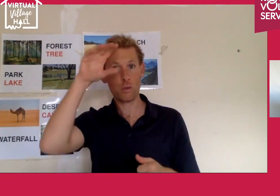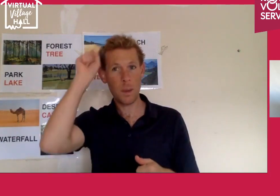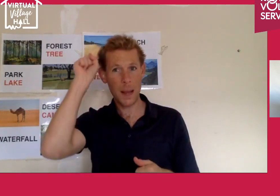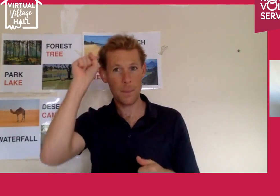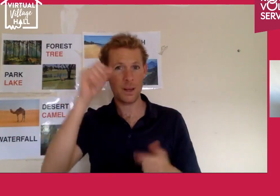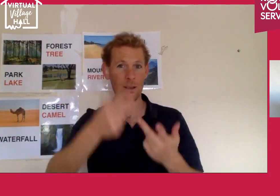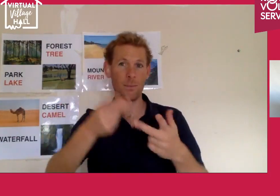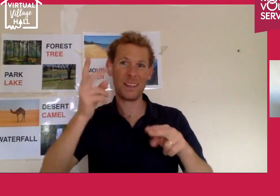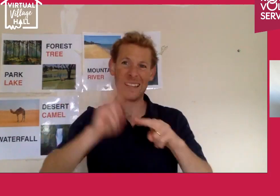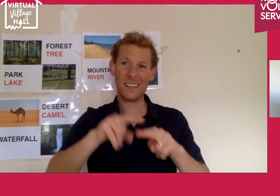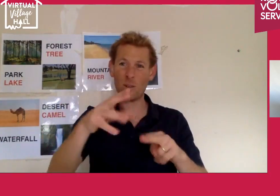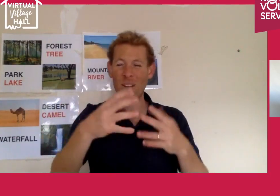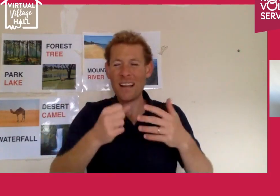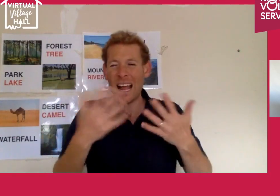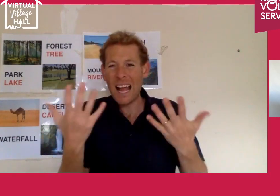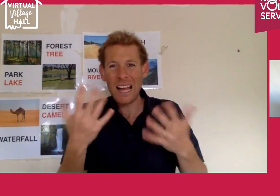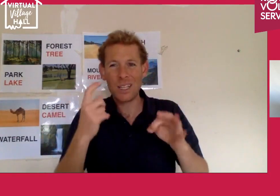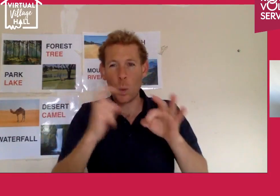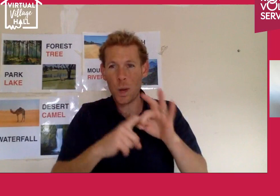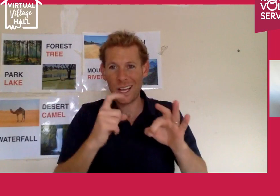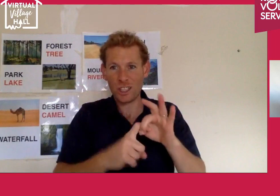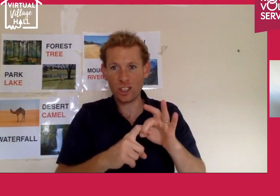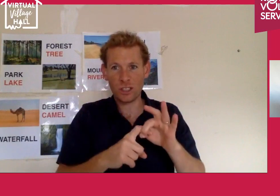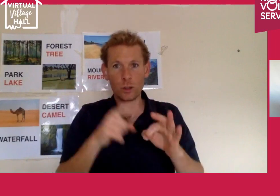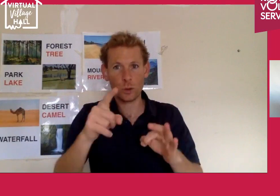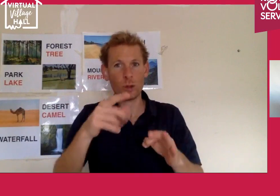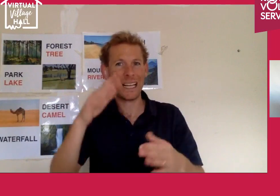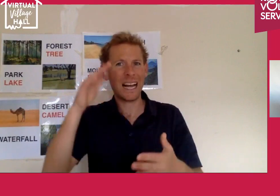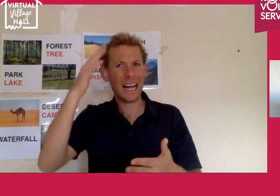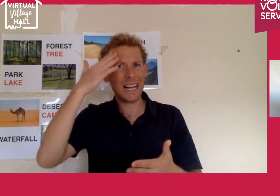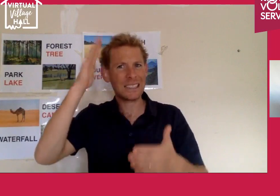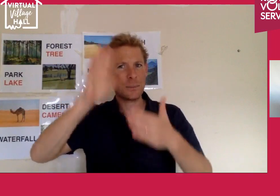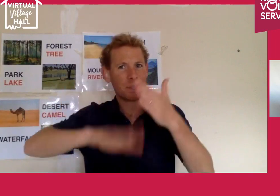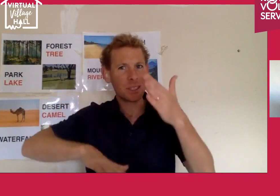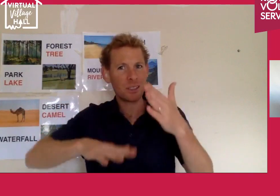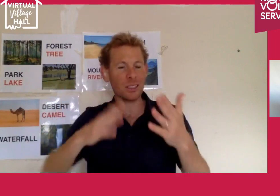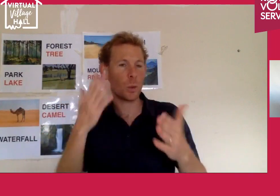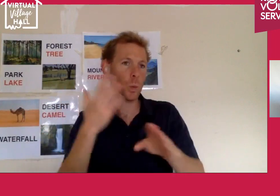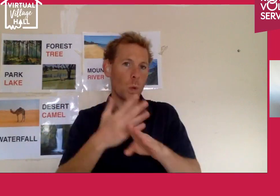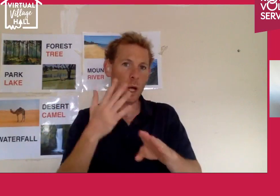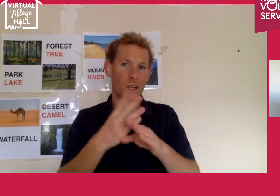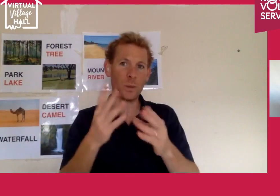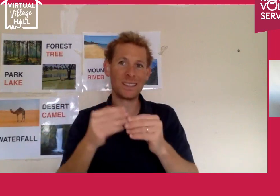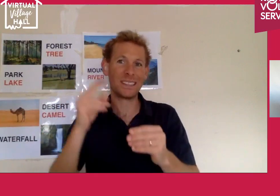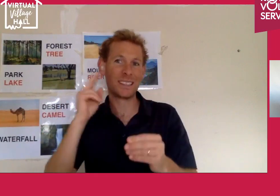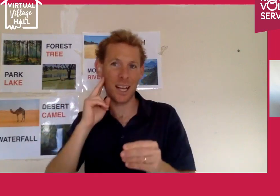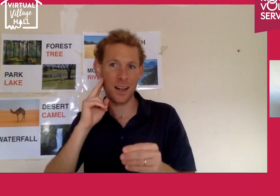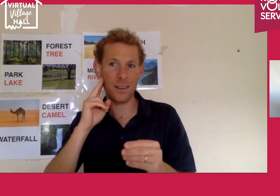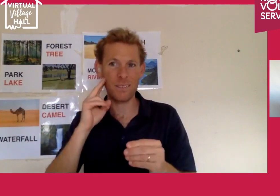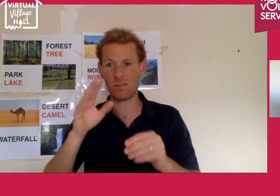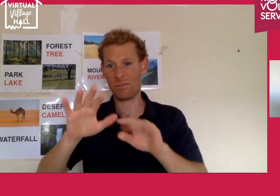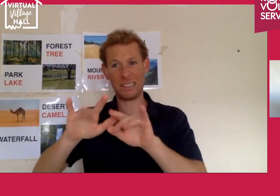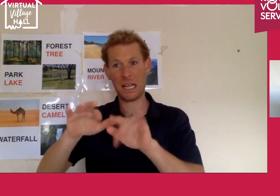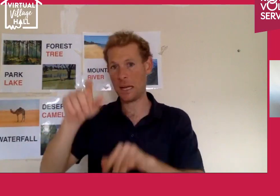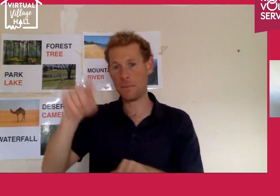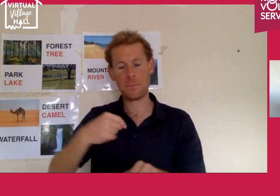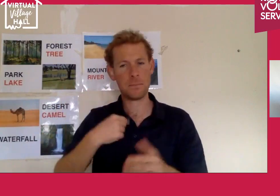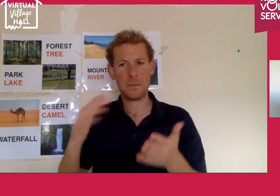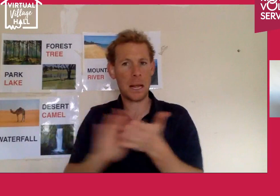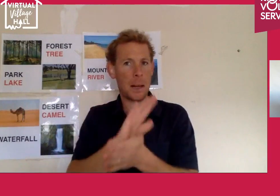Okay, so do remember that if you've got any questions whatsoever about anything that you hear or any experiences with the deaf